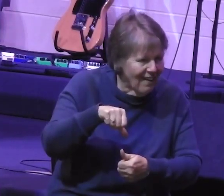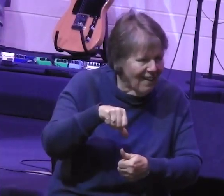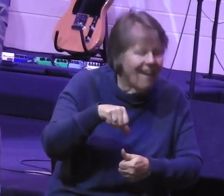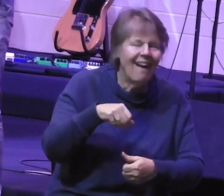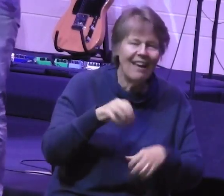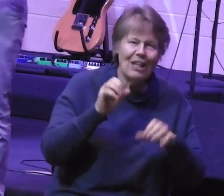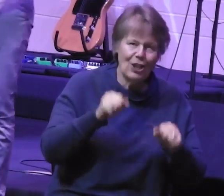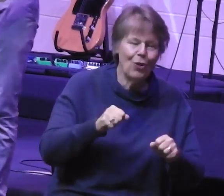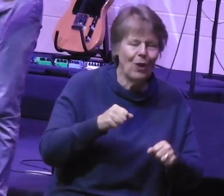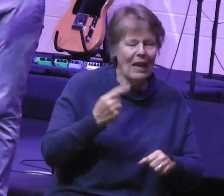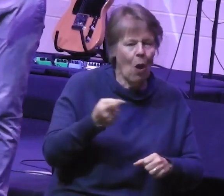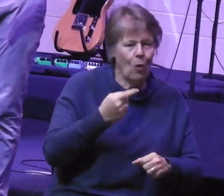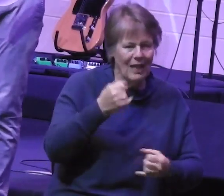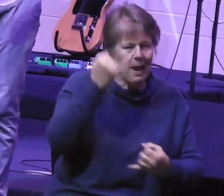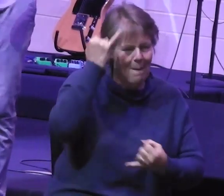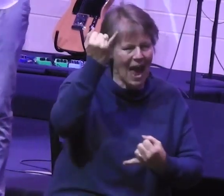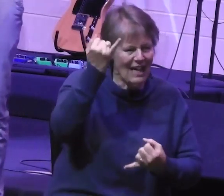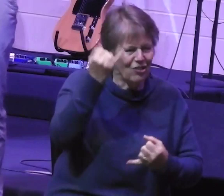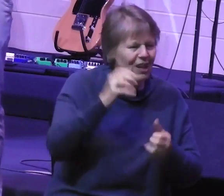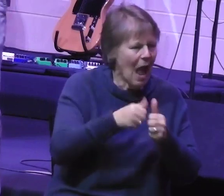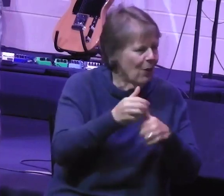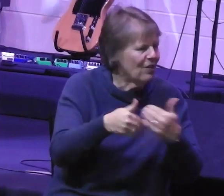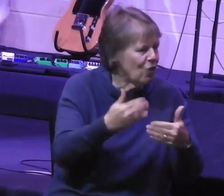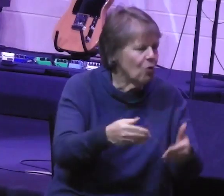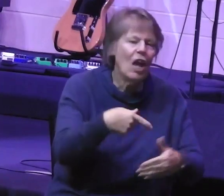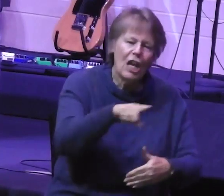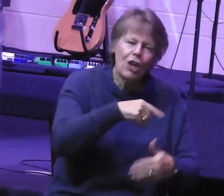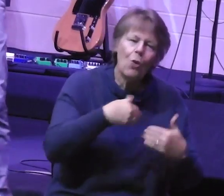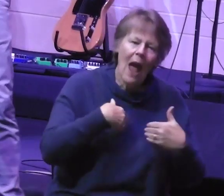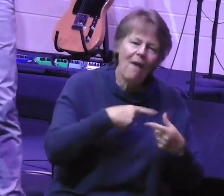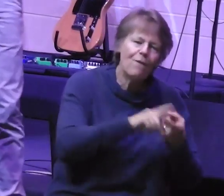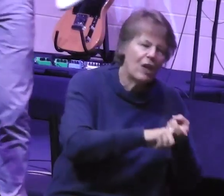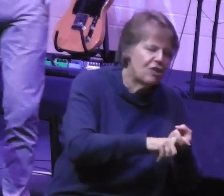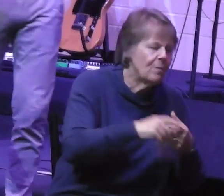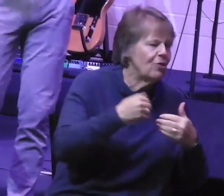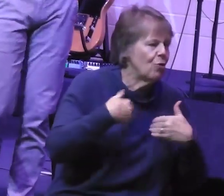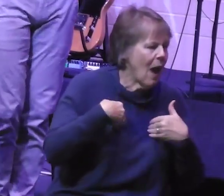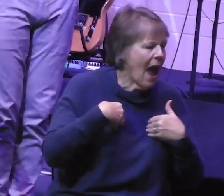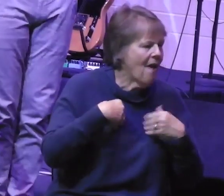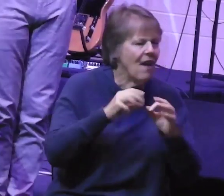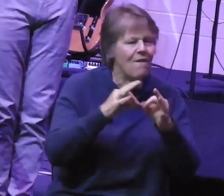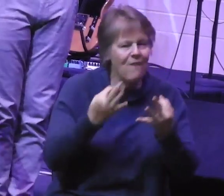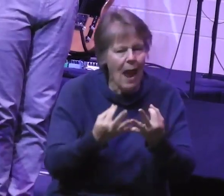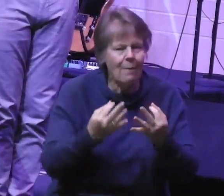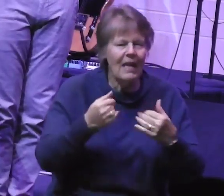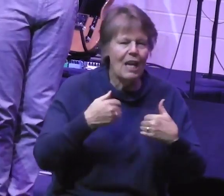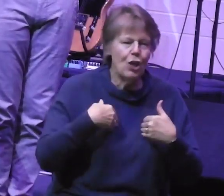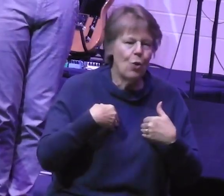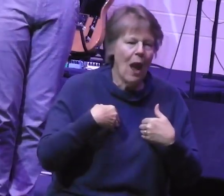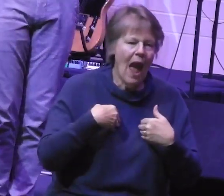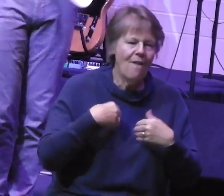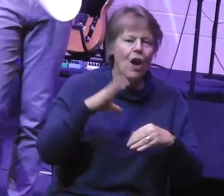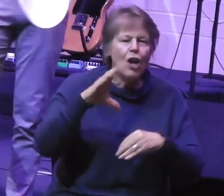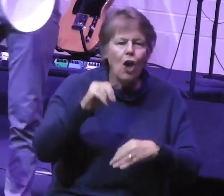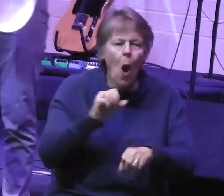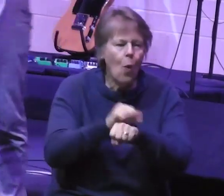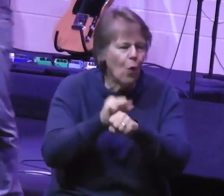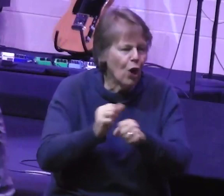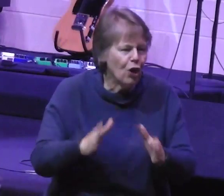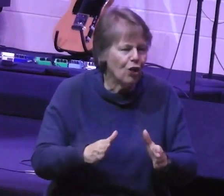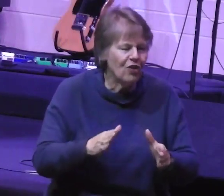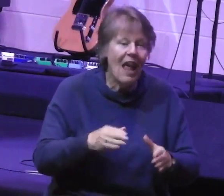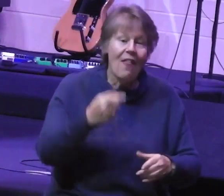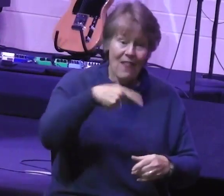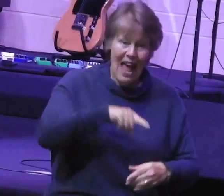goes, because you have relationships, you have friendships, you have family members, you have colleagues in which you have a thought in your head about